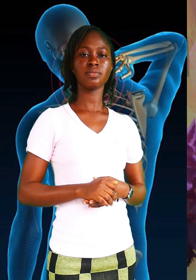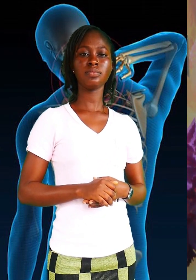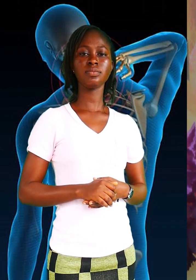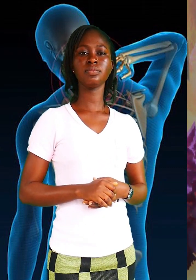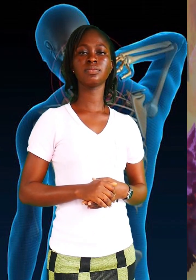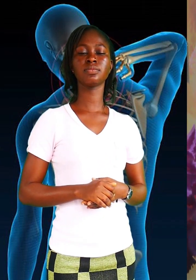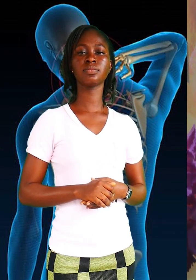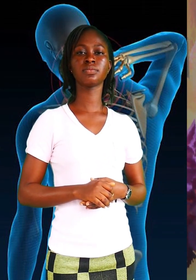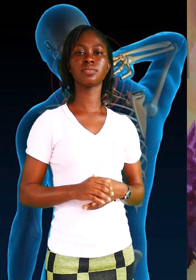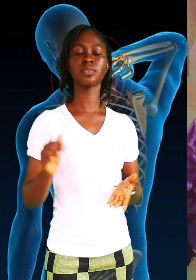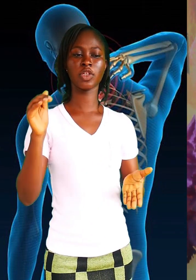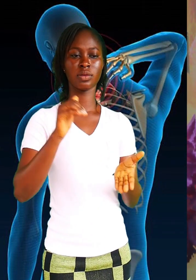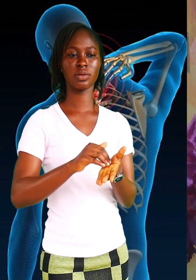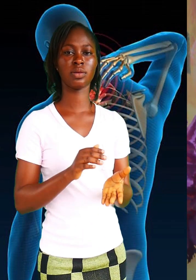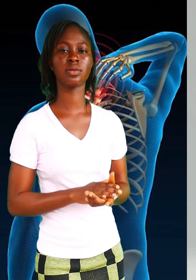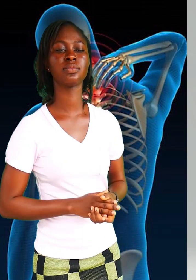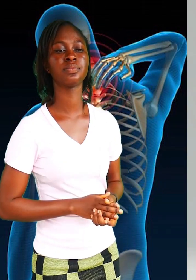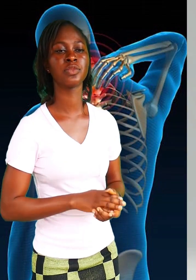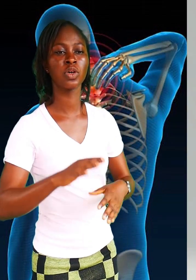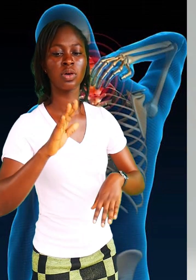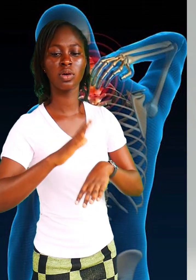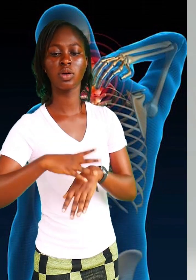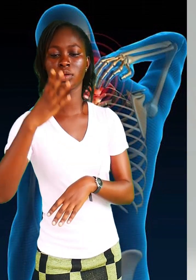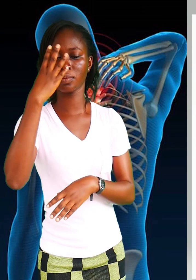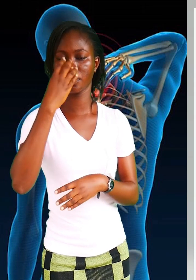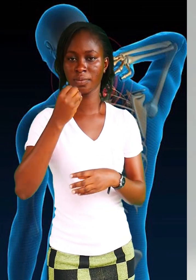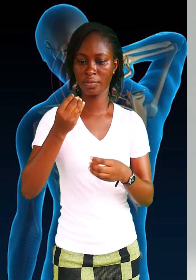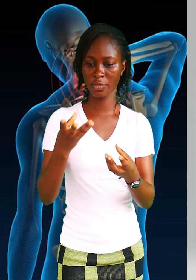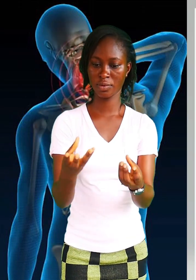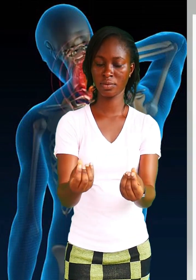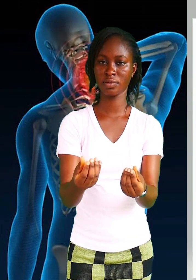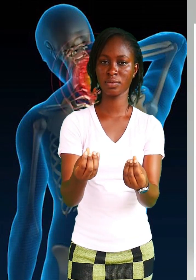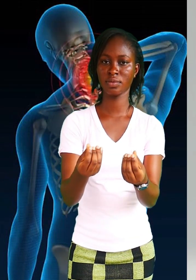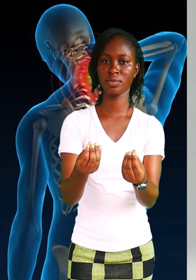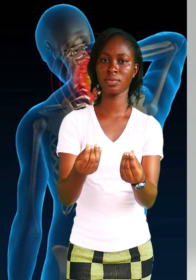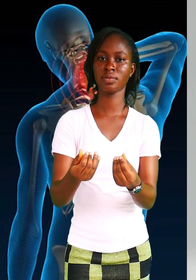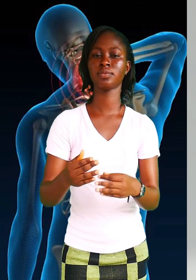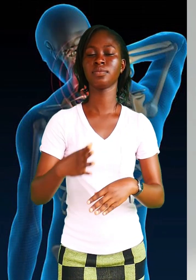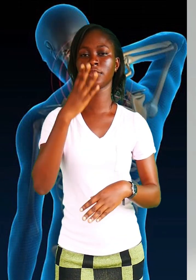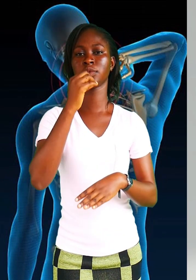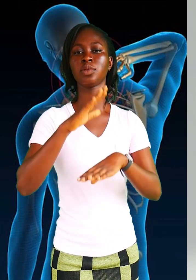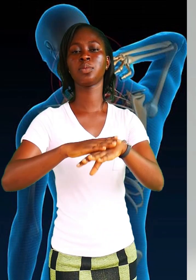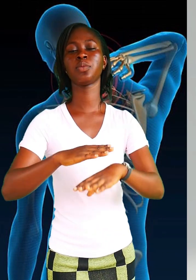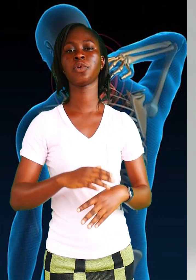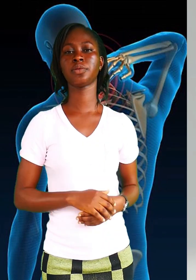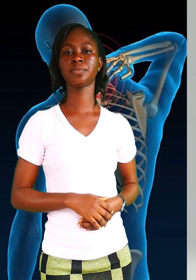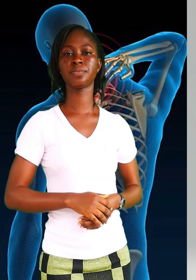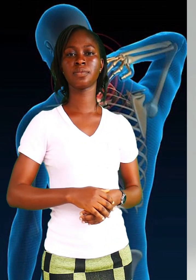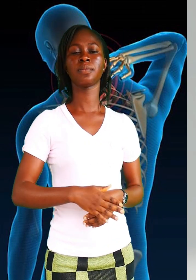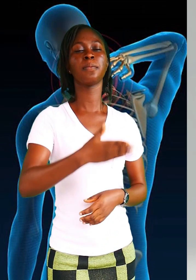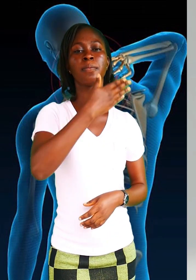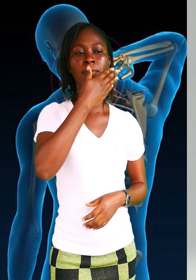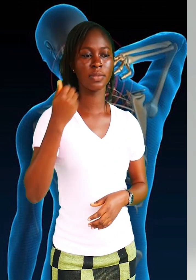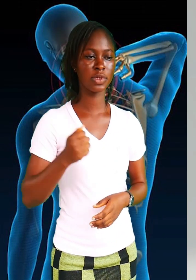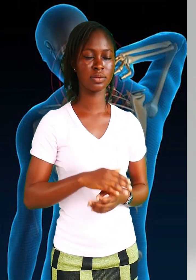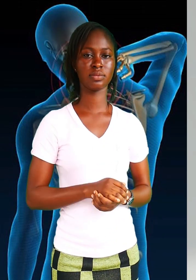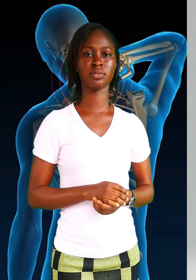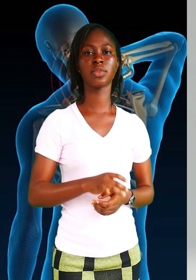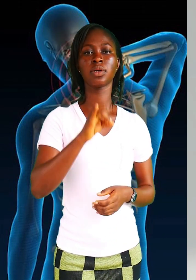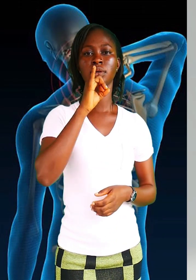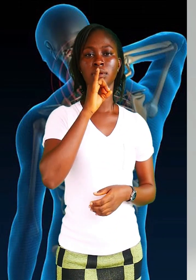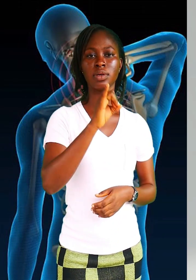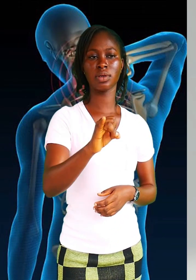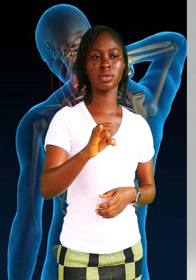afi Yamra matresa ye daso. Matresa ye daso. Dia eye kama pa. Ubetime